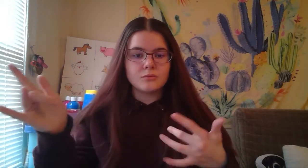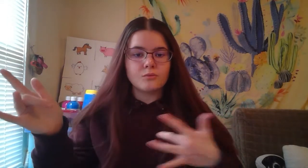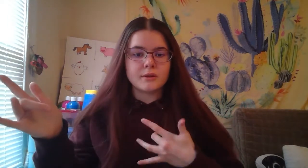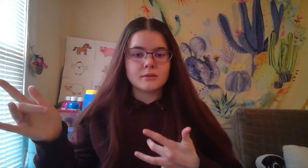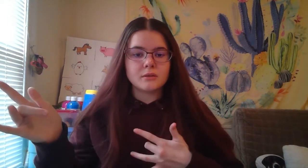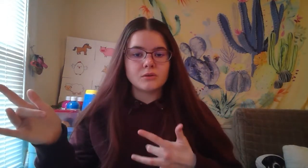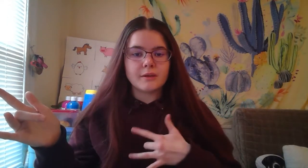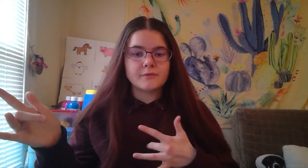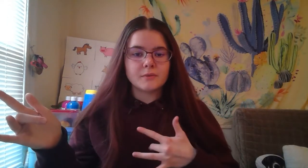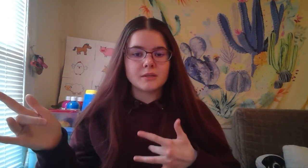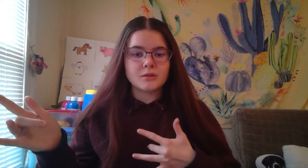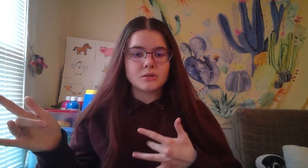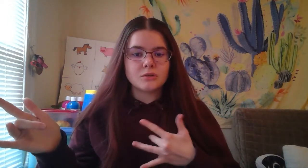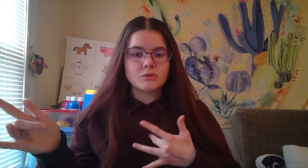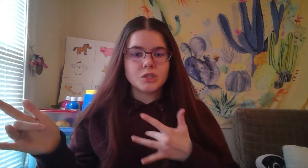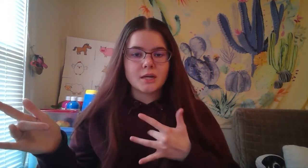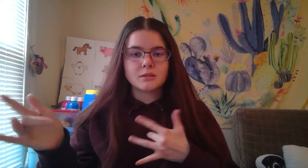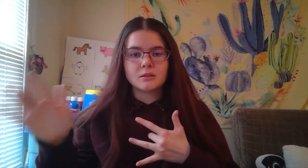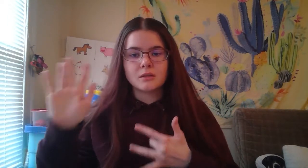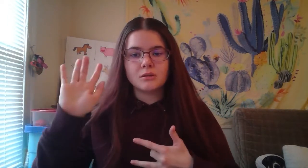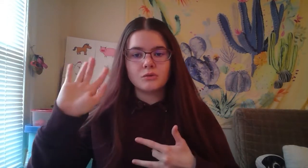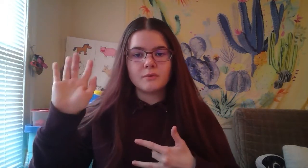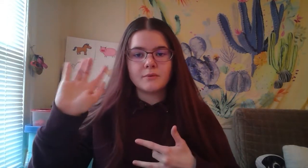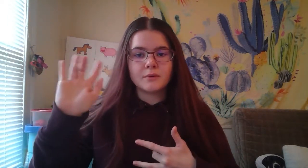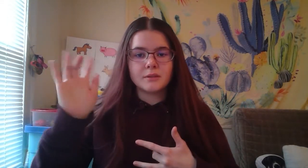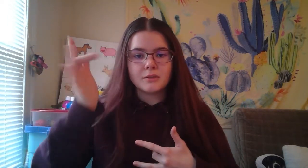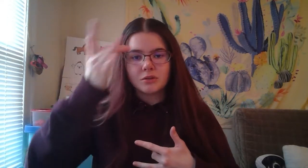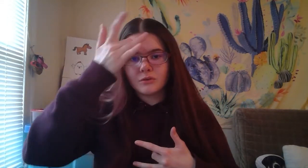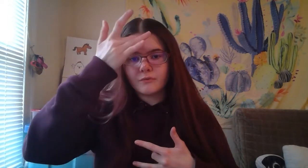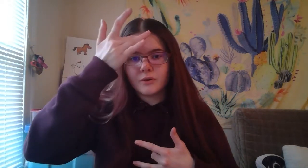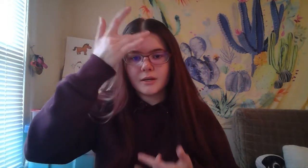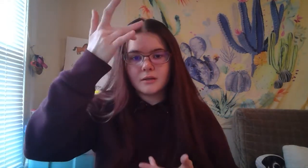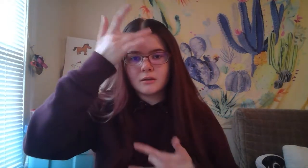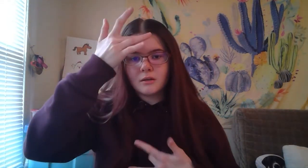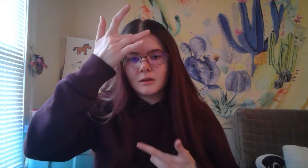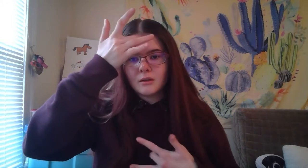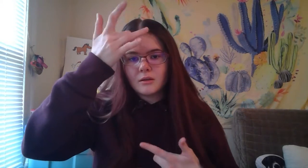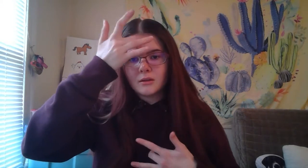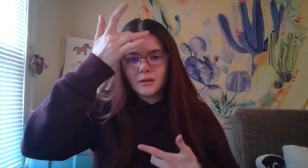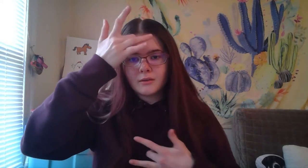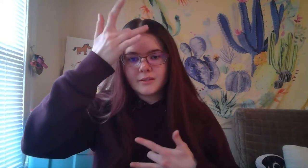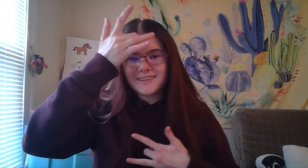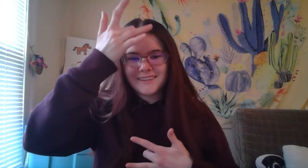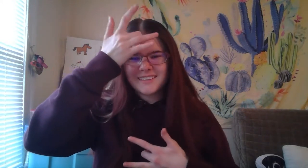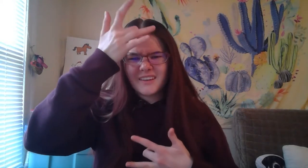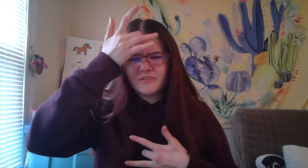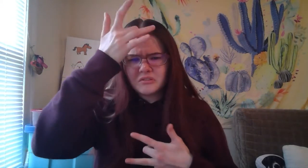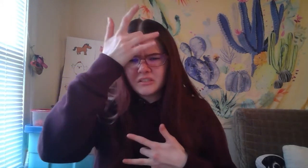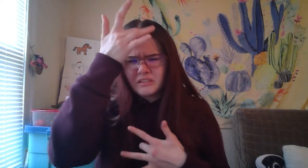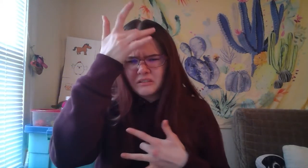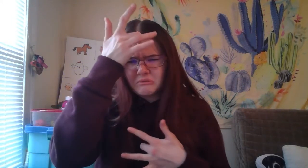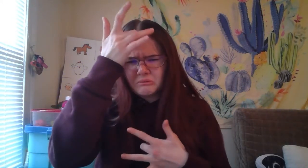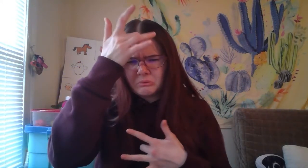And one, your left one touching your chest, your right one touching your forehead. Sick. I feel sick. Ooh.